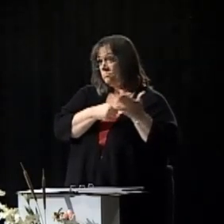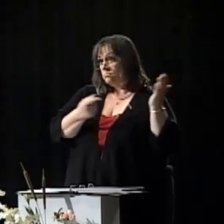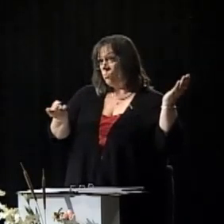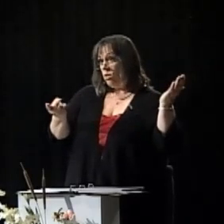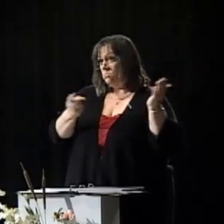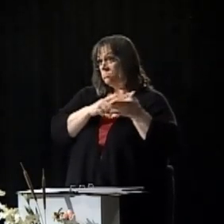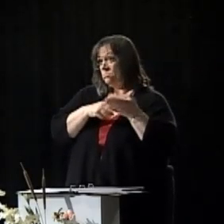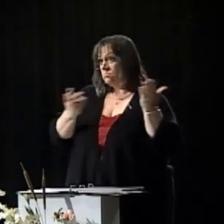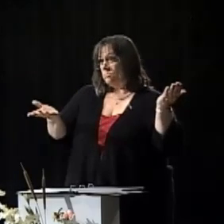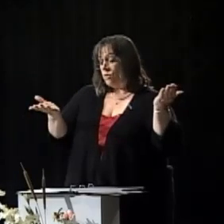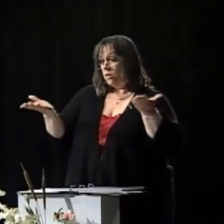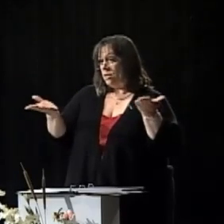What? What do you like?